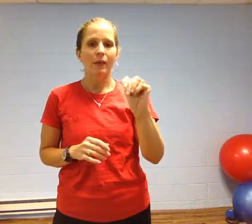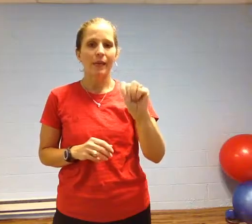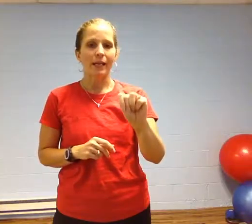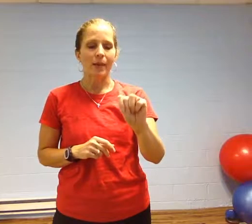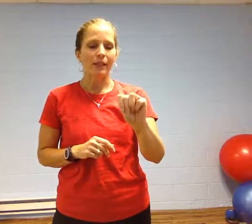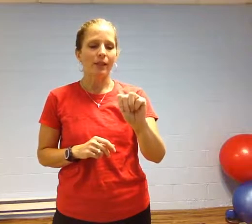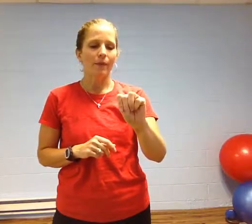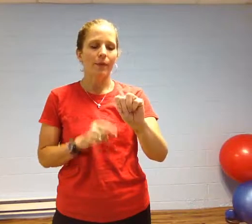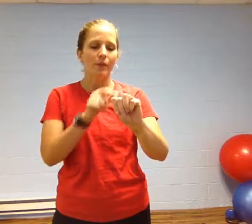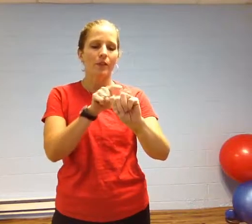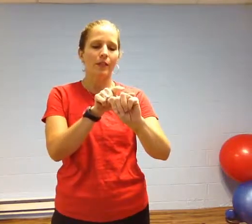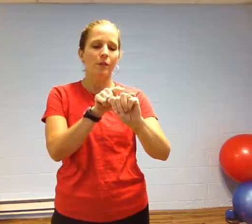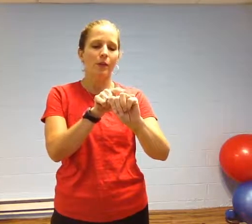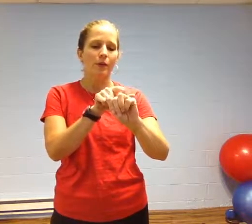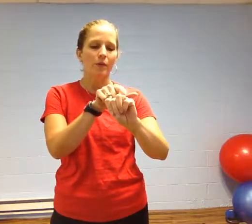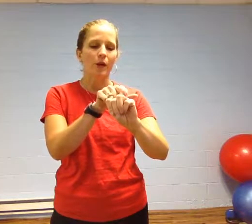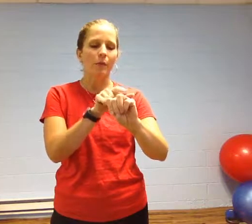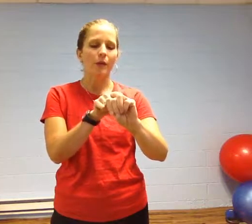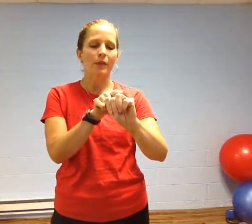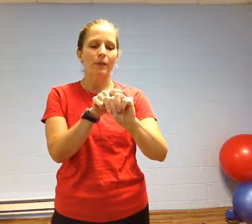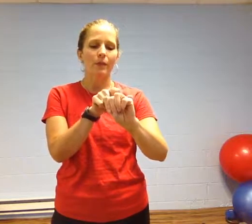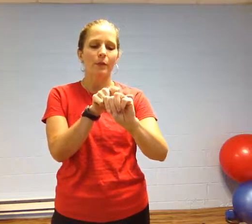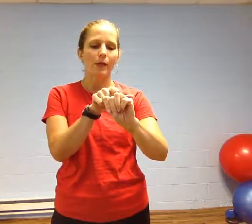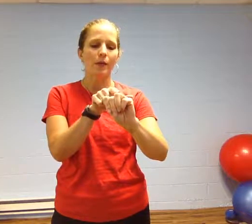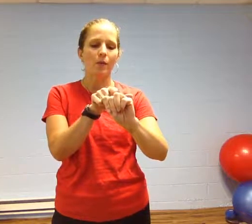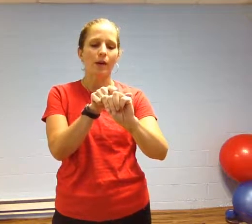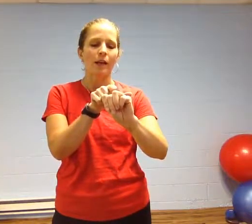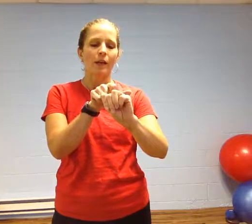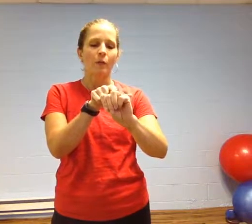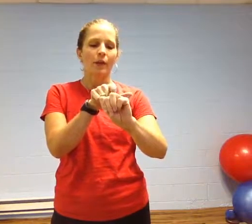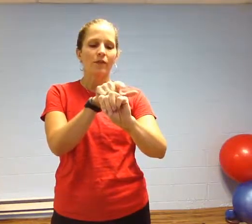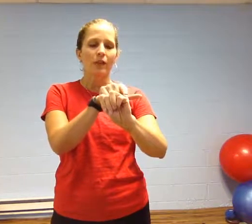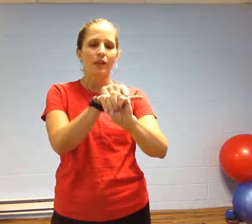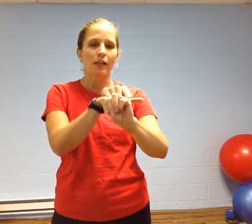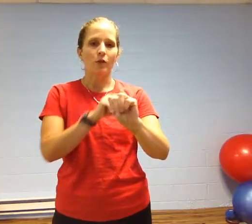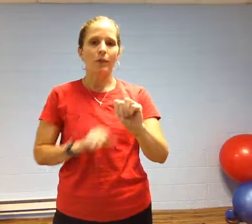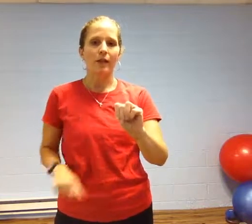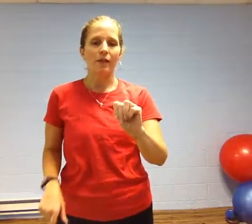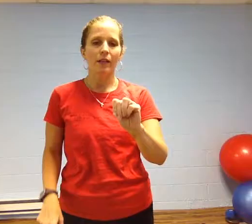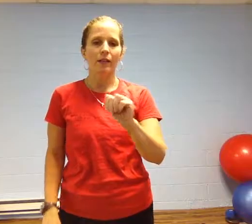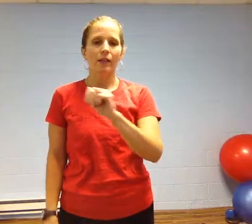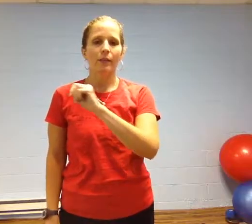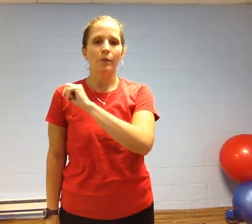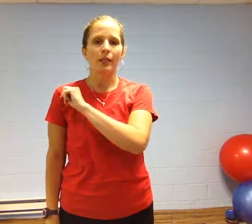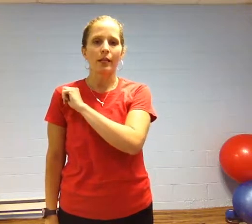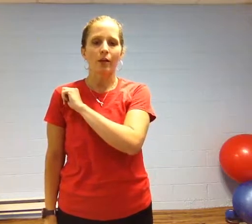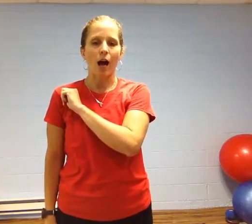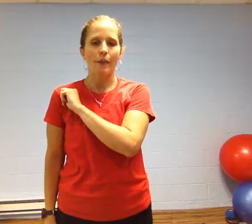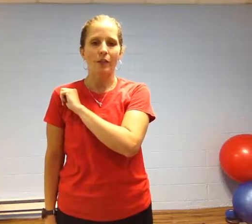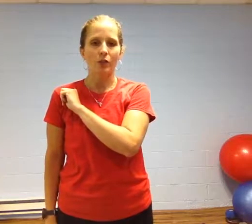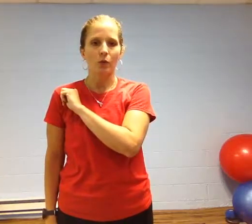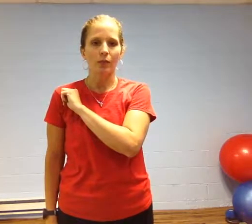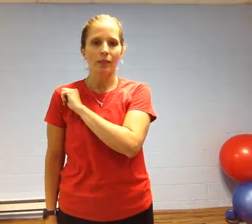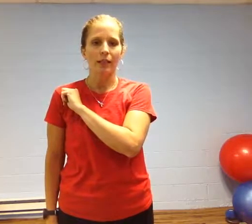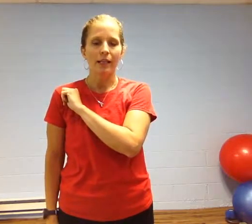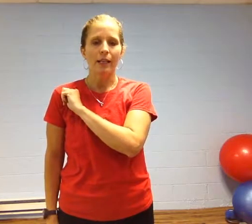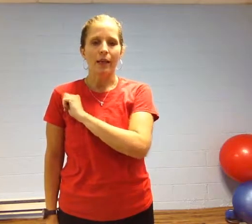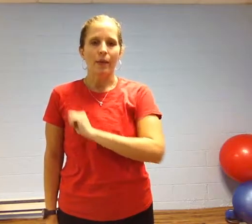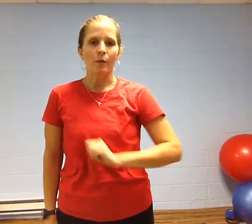an M in sign language, and that's where your thumb comes up in between your ring finger and your pinky finger and put it at your opposite shoulder and then move it